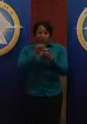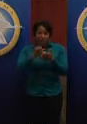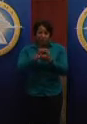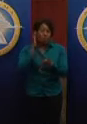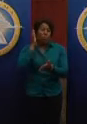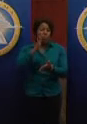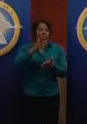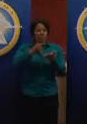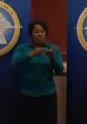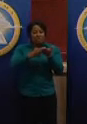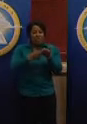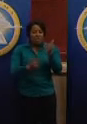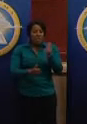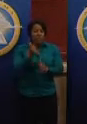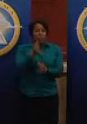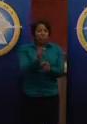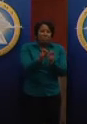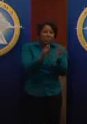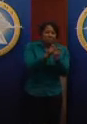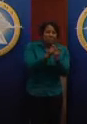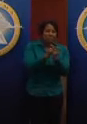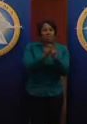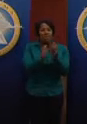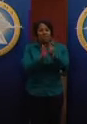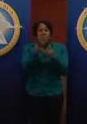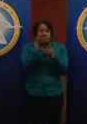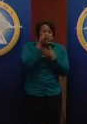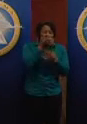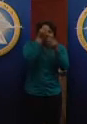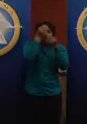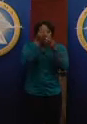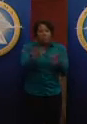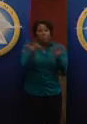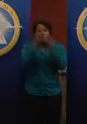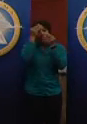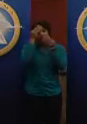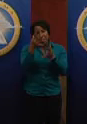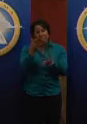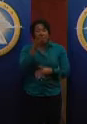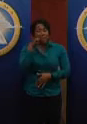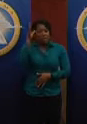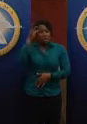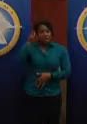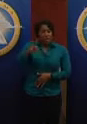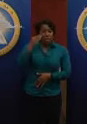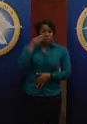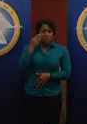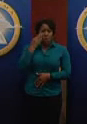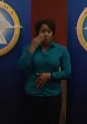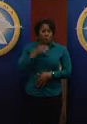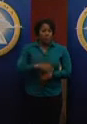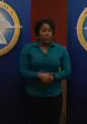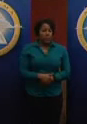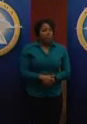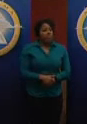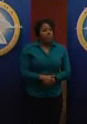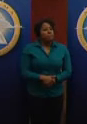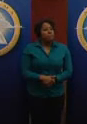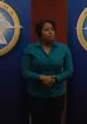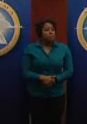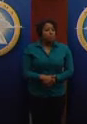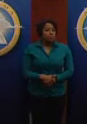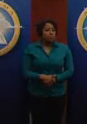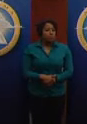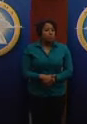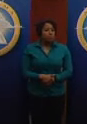most specific and interesting and important information for parents to know as students get ready to come back to school. So